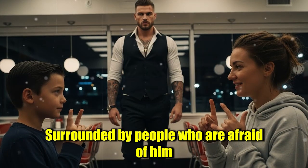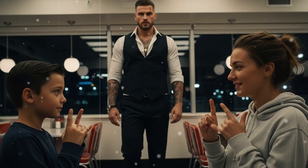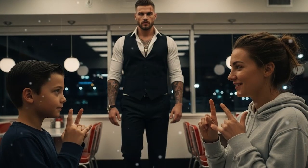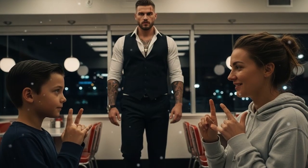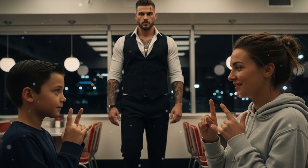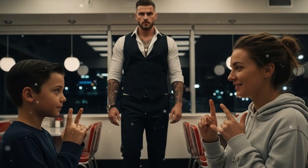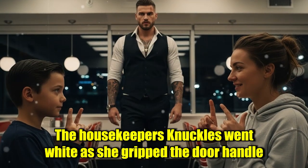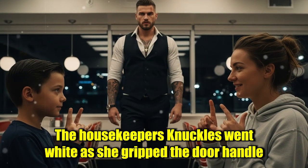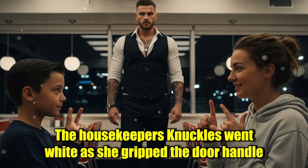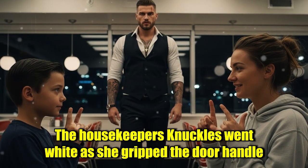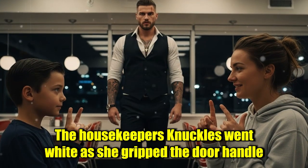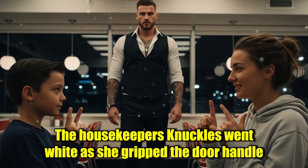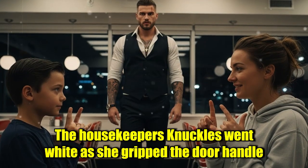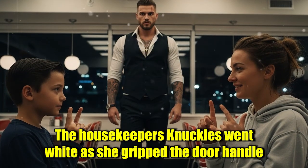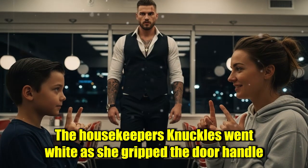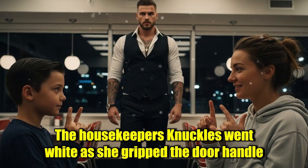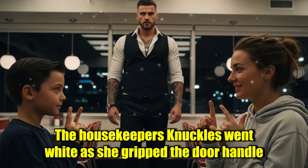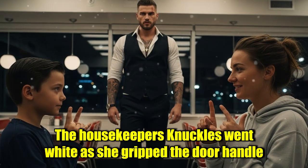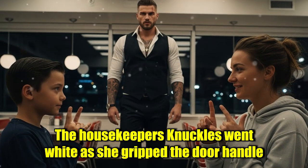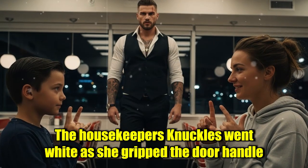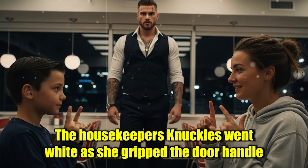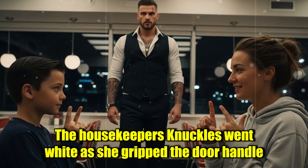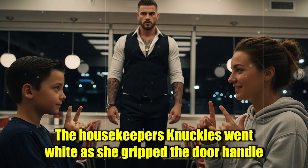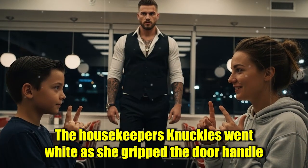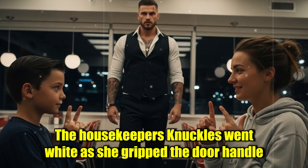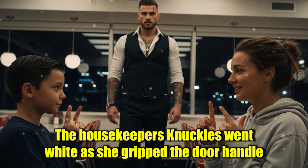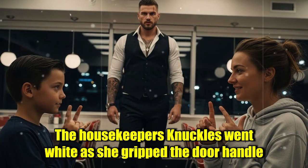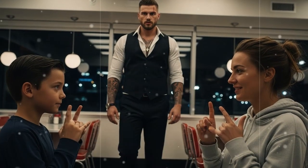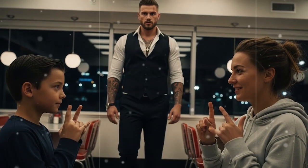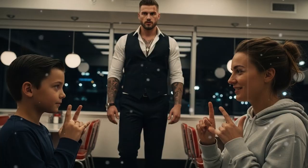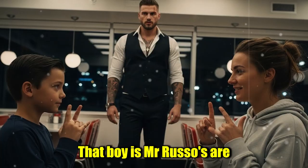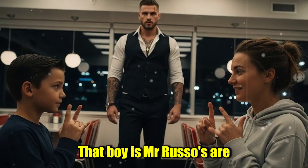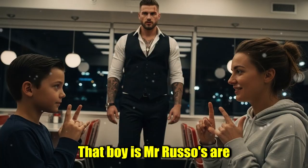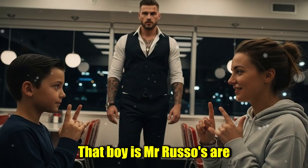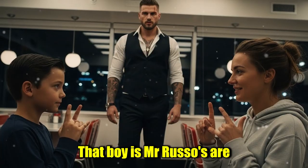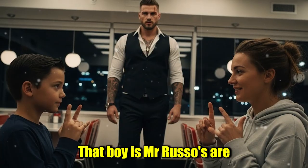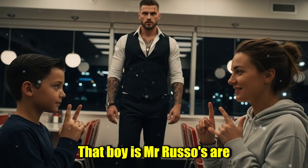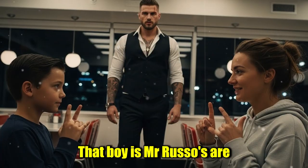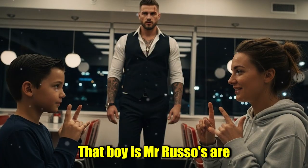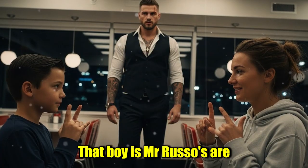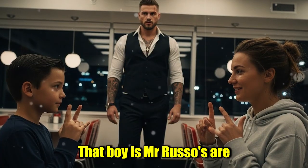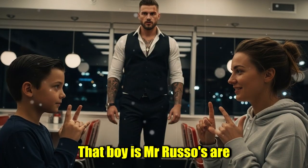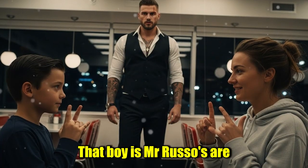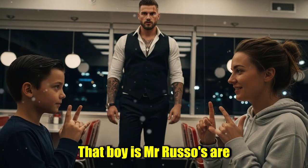him. The housekeeper's knuckles went white as she gripped the door handle. That boy is Mr. Russo's heir,